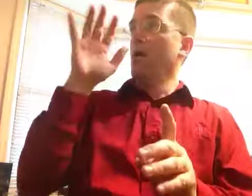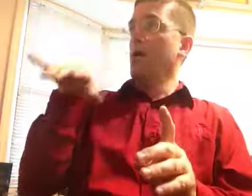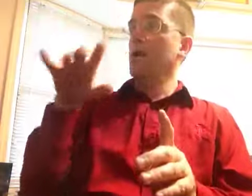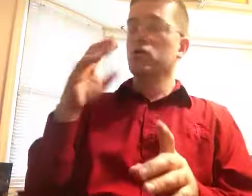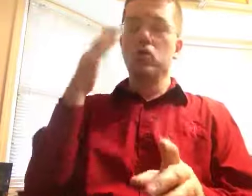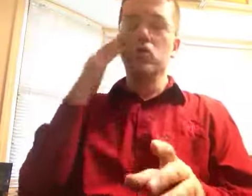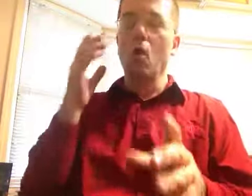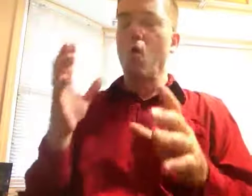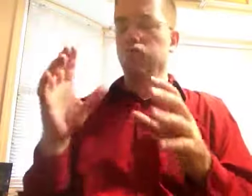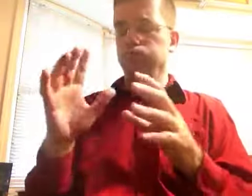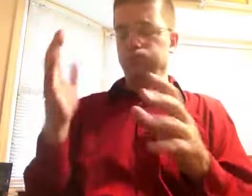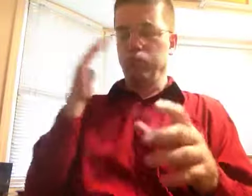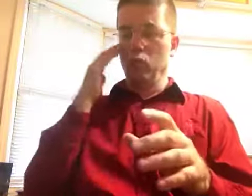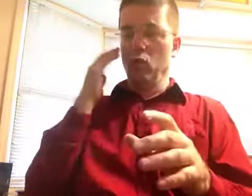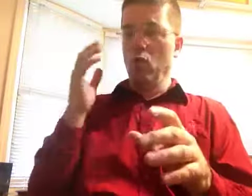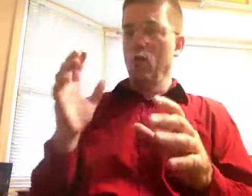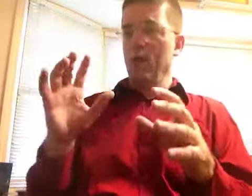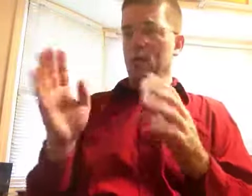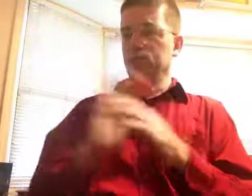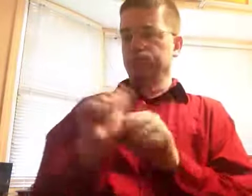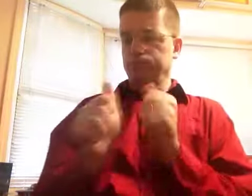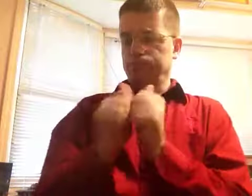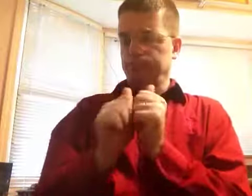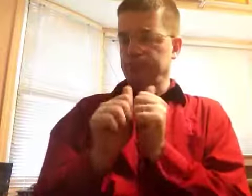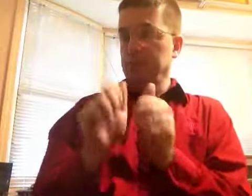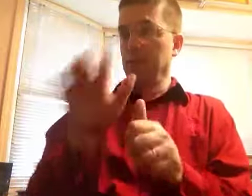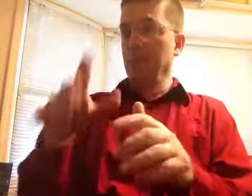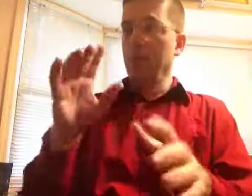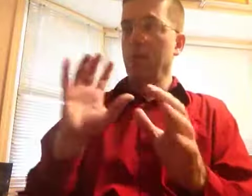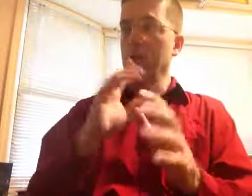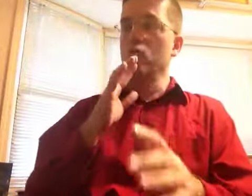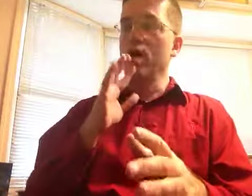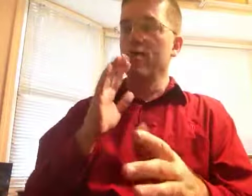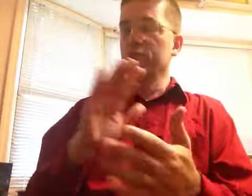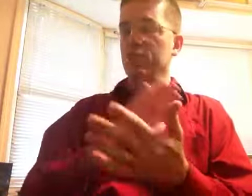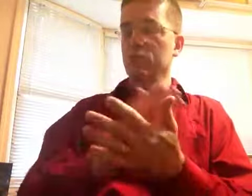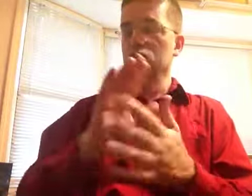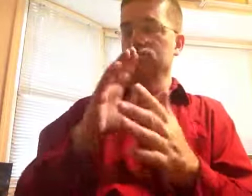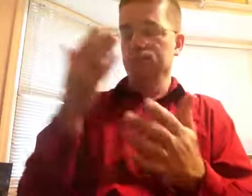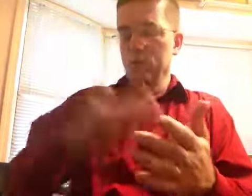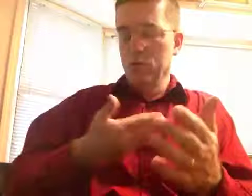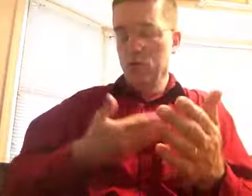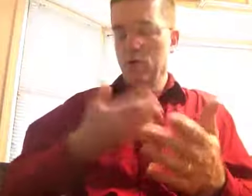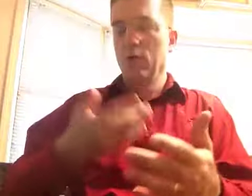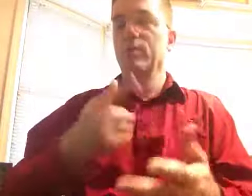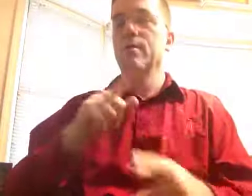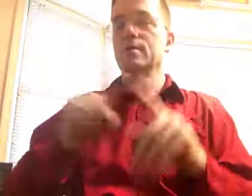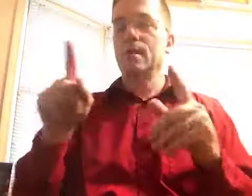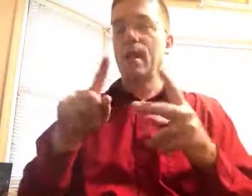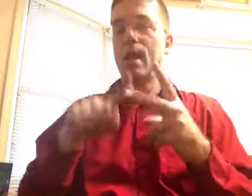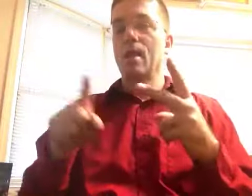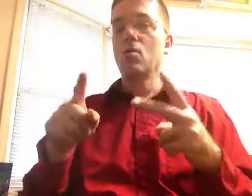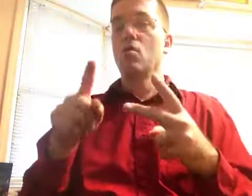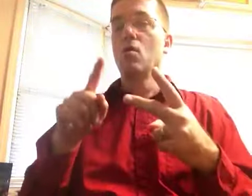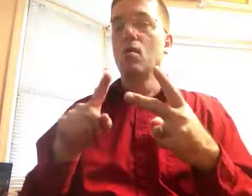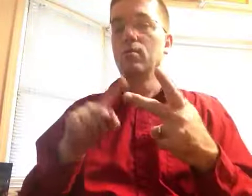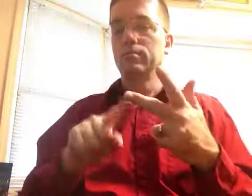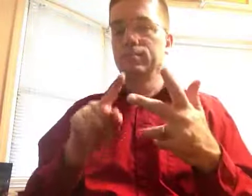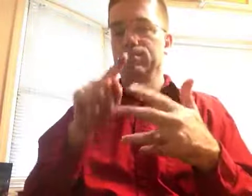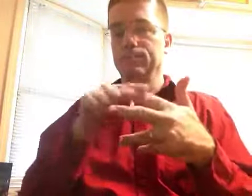so price sensitive. It's all about price competition. It's not about, but at least when you're doing hardwoods and tile, you at least could